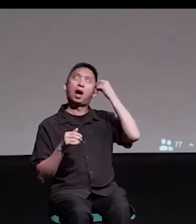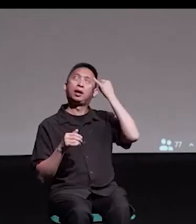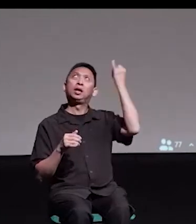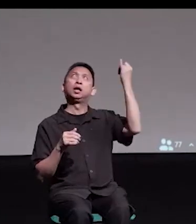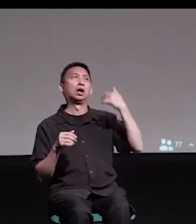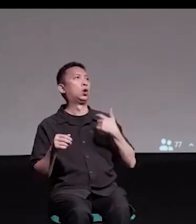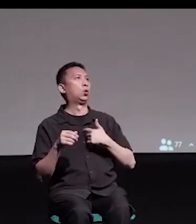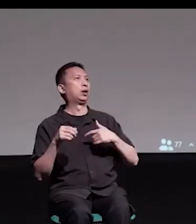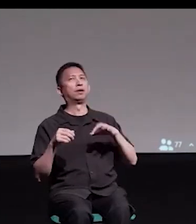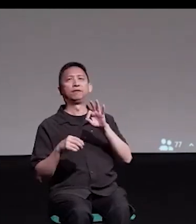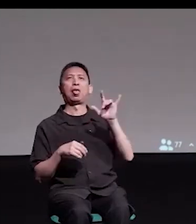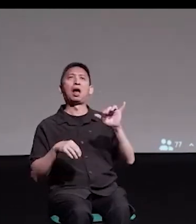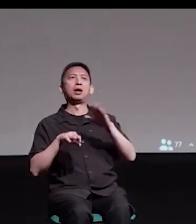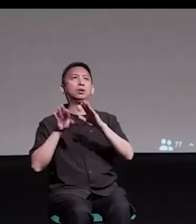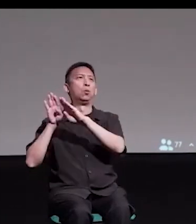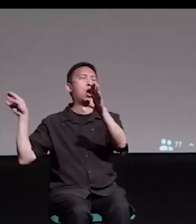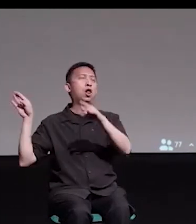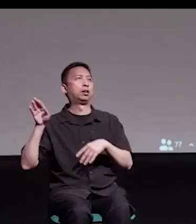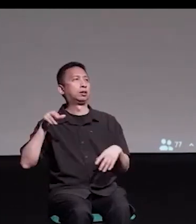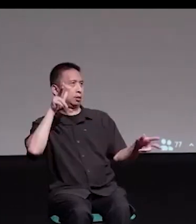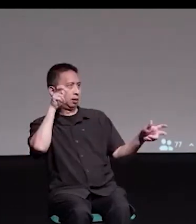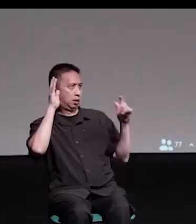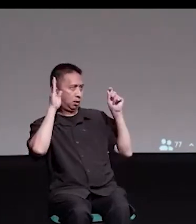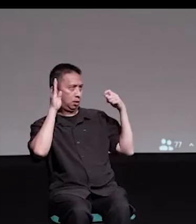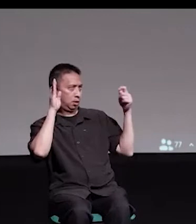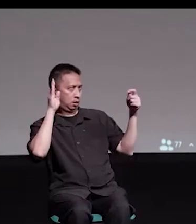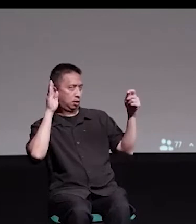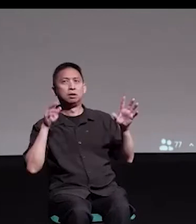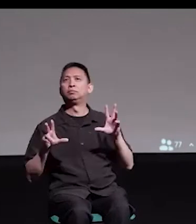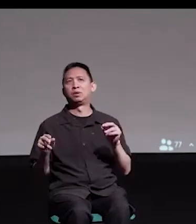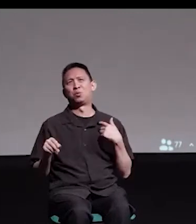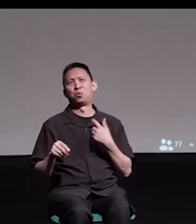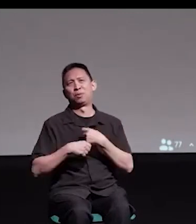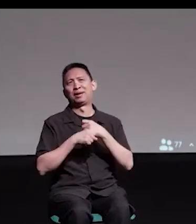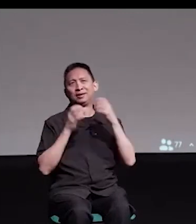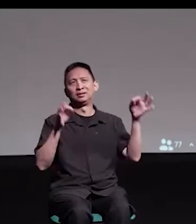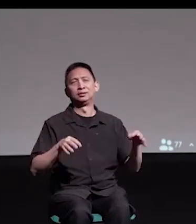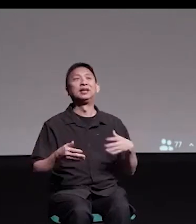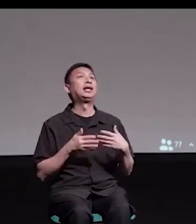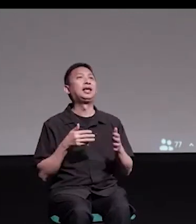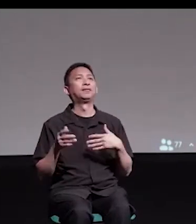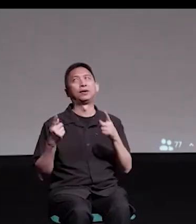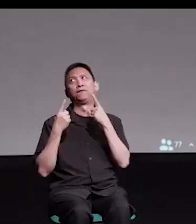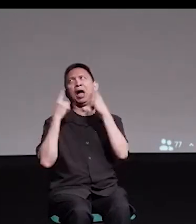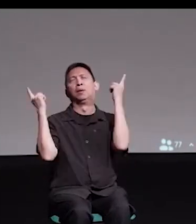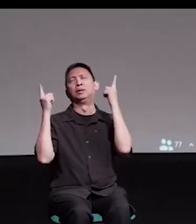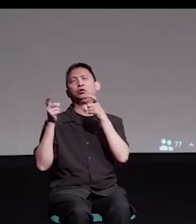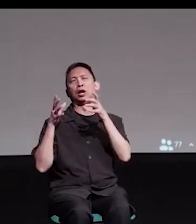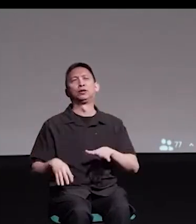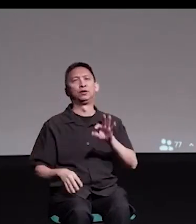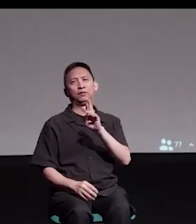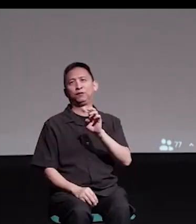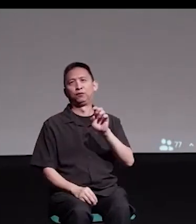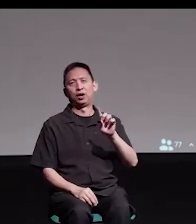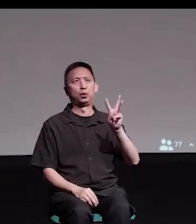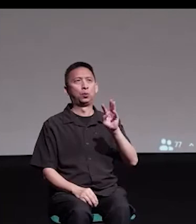These are stories that we were making decisions. Even Fred Wiseman was making decisions. You know, what